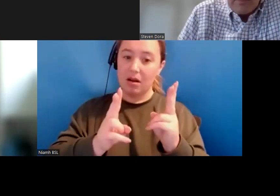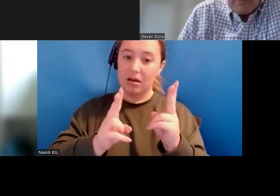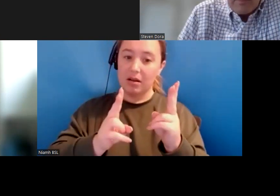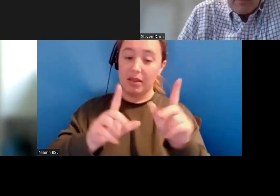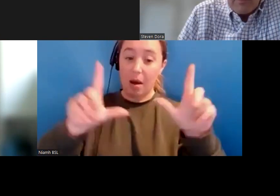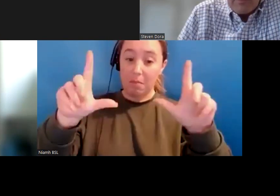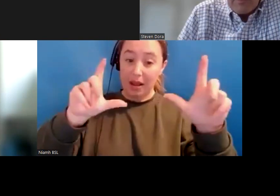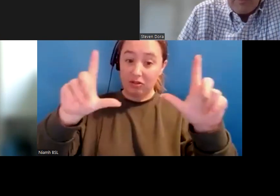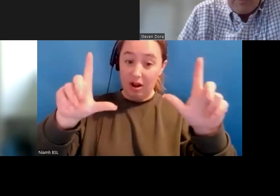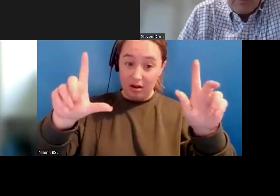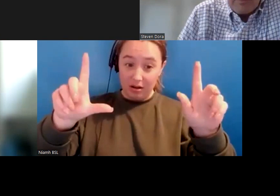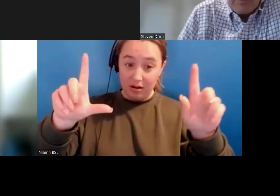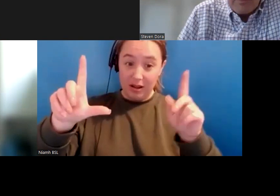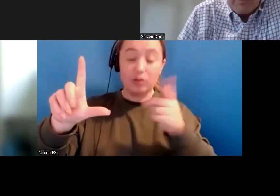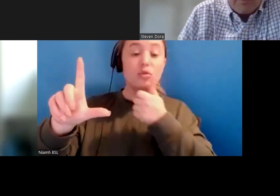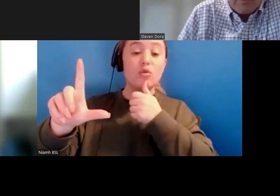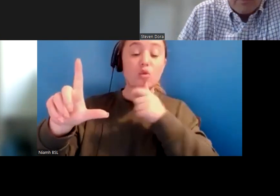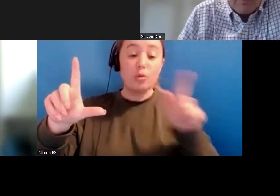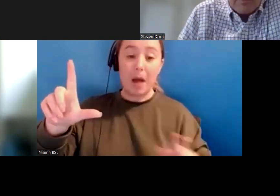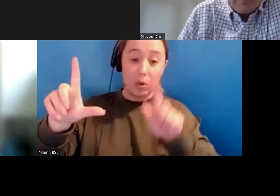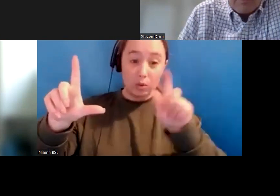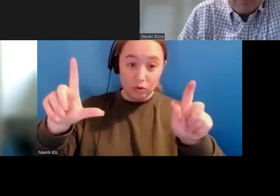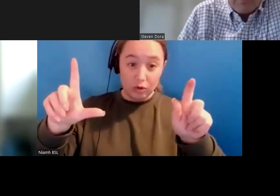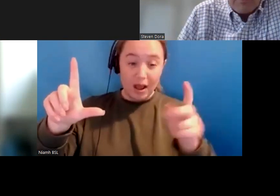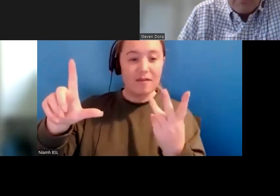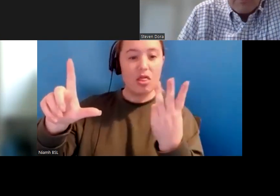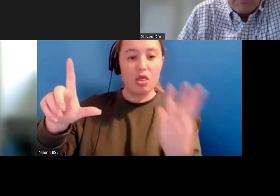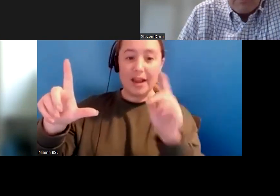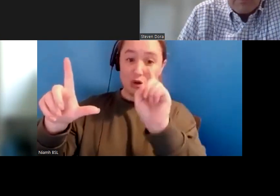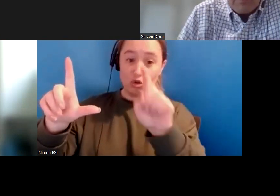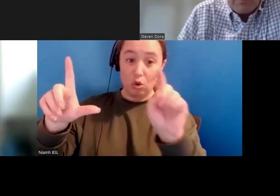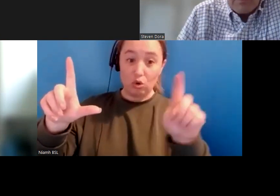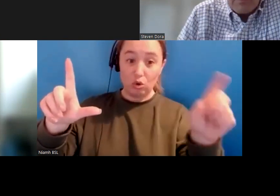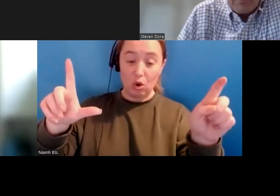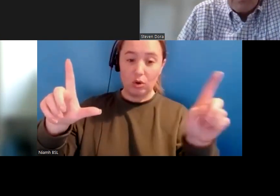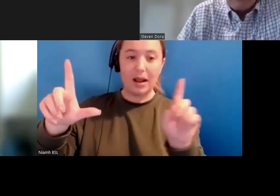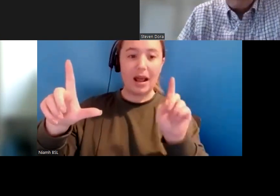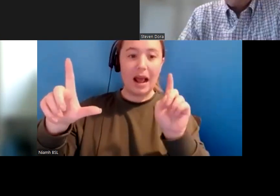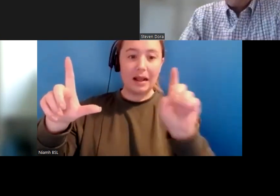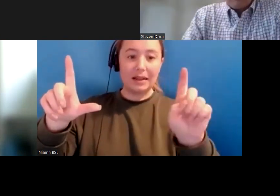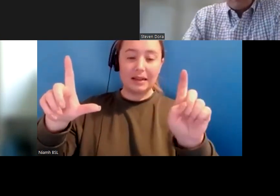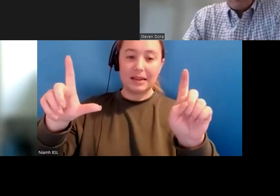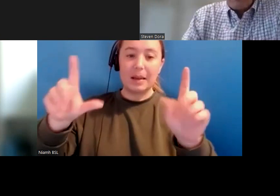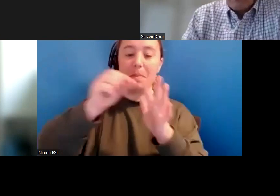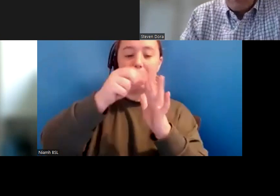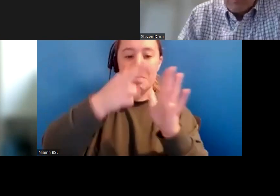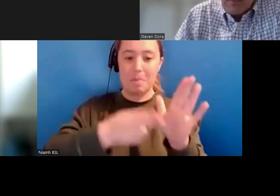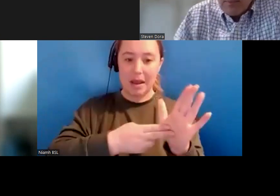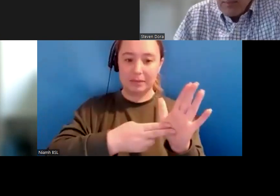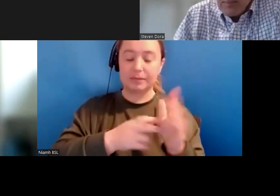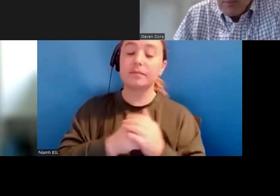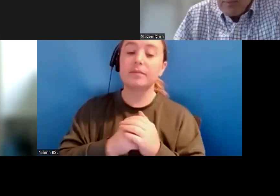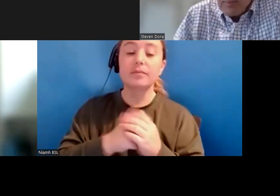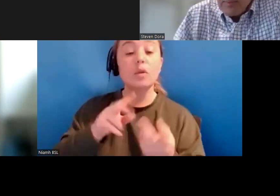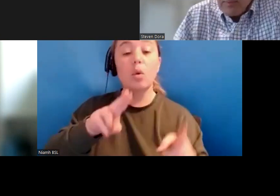3 dots and click pin on video. We also have the live captioning available. If you want to see the captions on the screen, then these